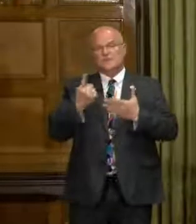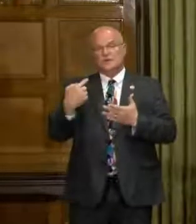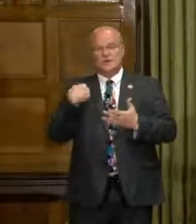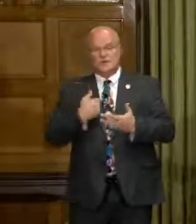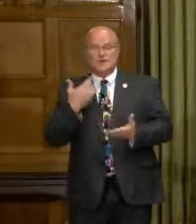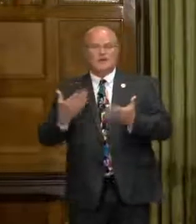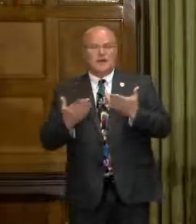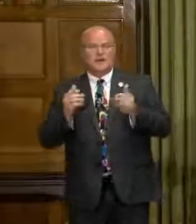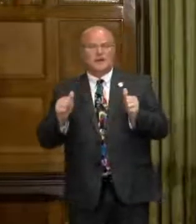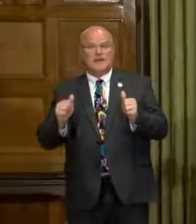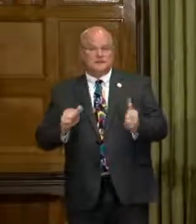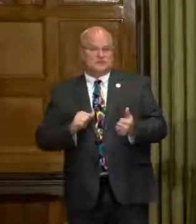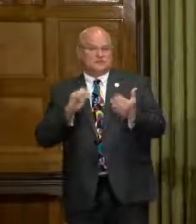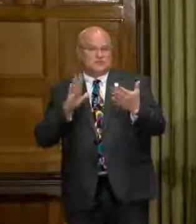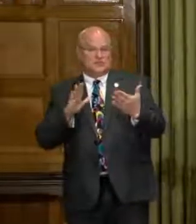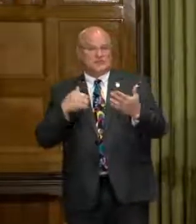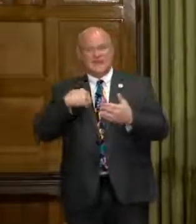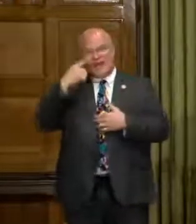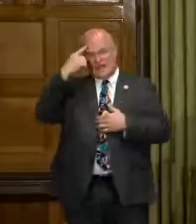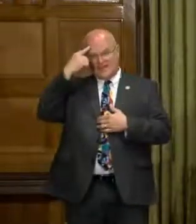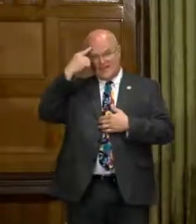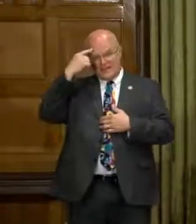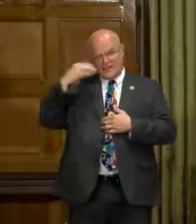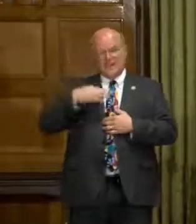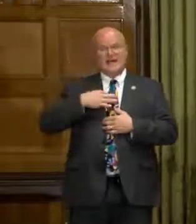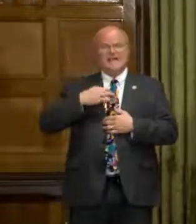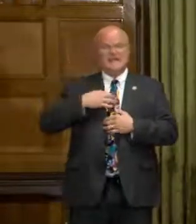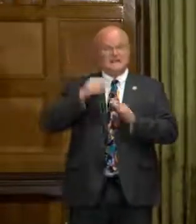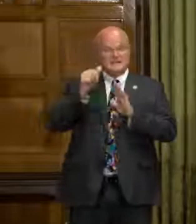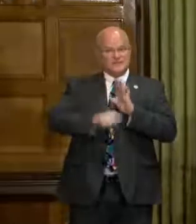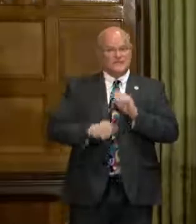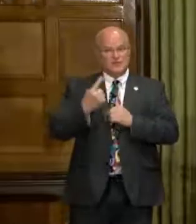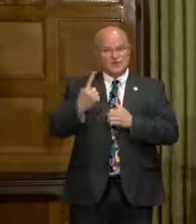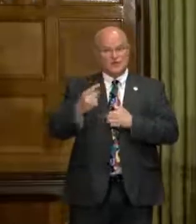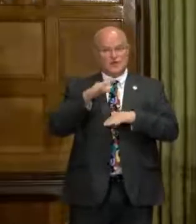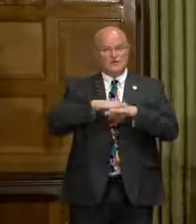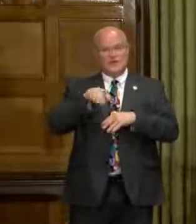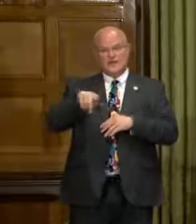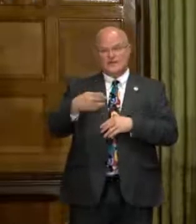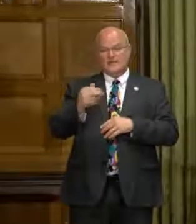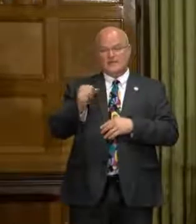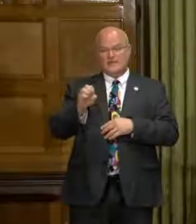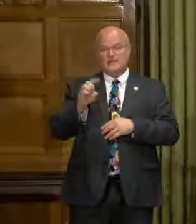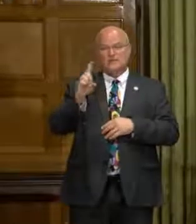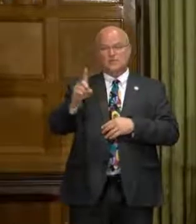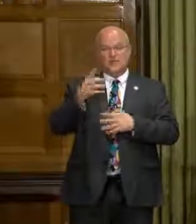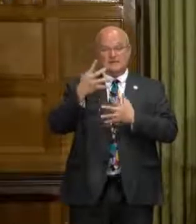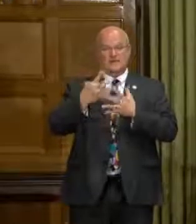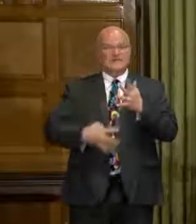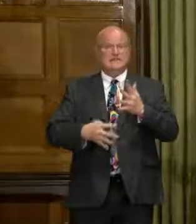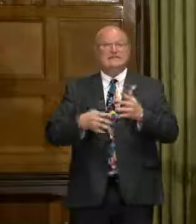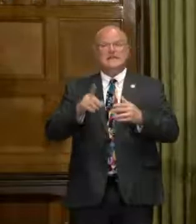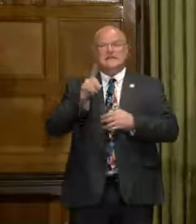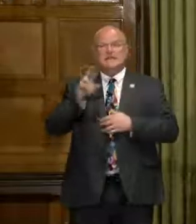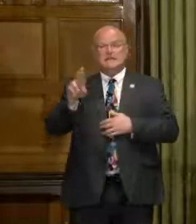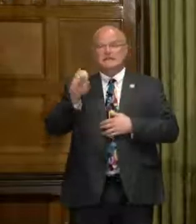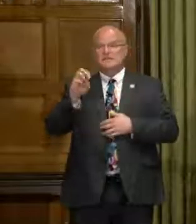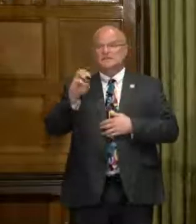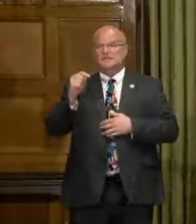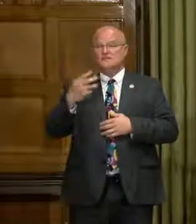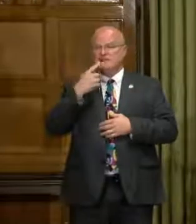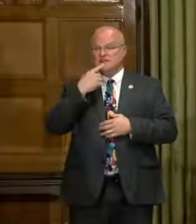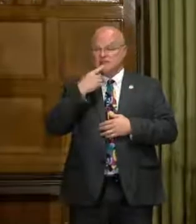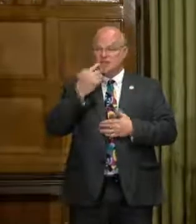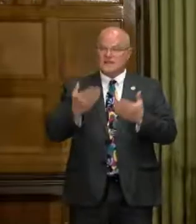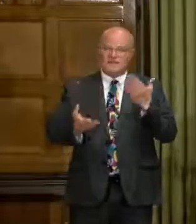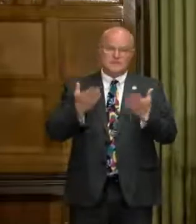1 that we might be able to address. I think elective surgeries is one of them on the phase 1 list. And as Dr. Smith said, you know,